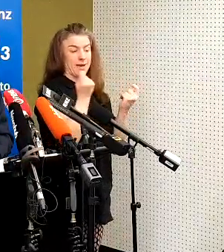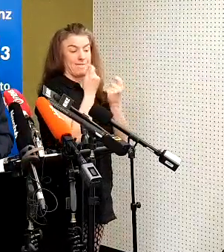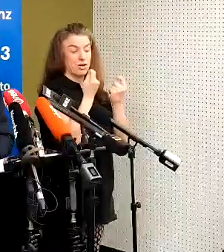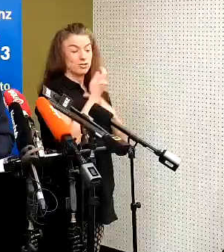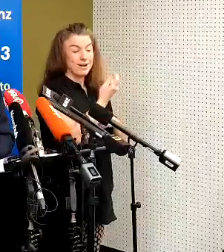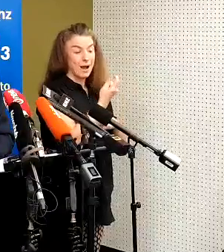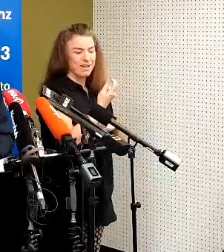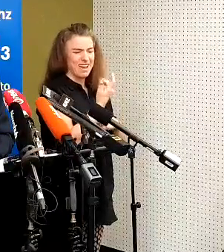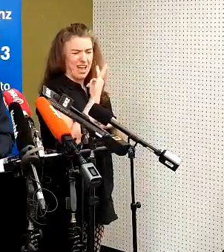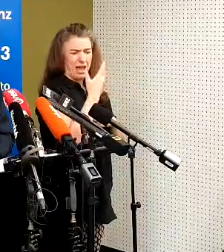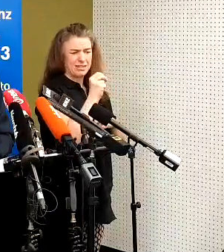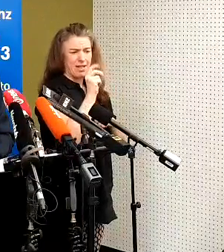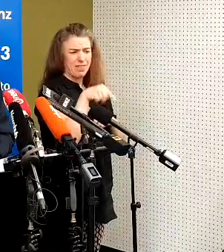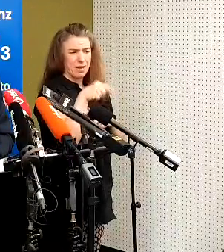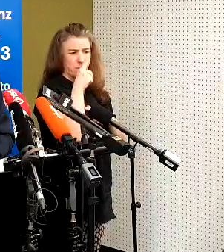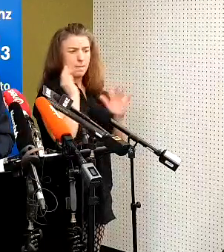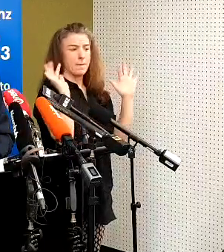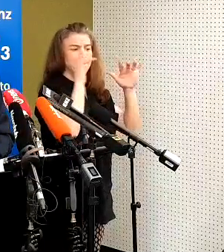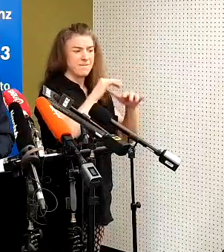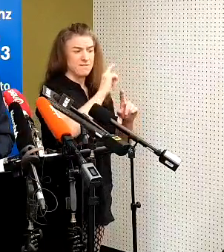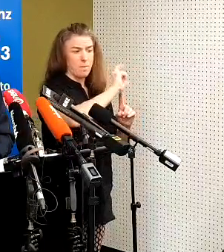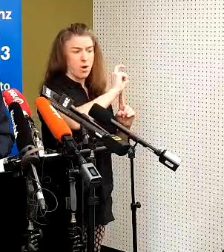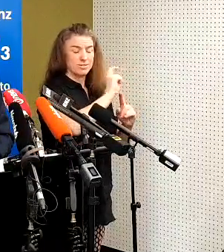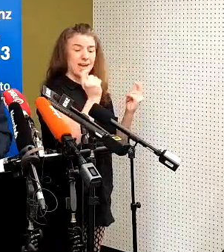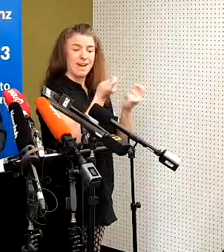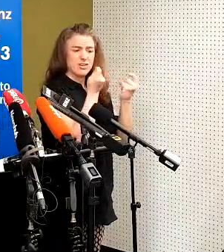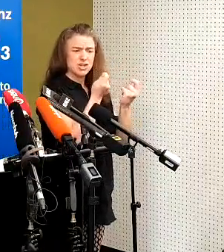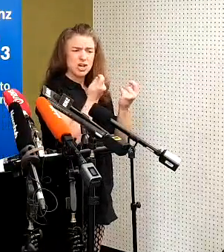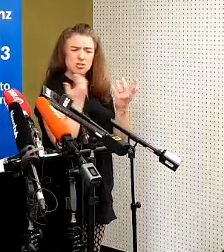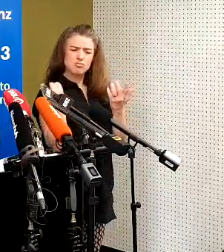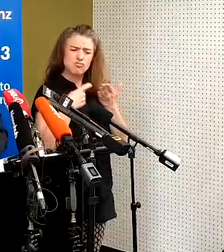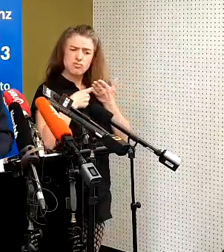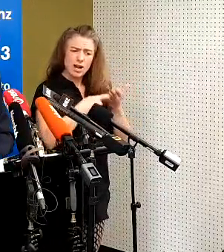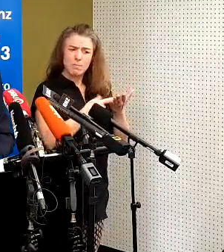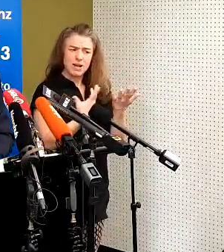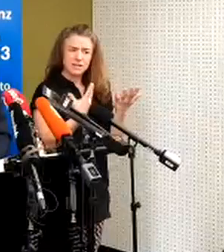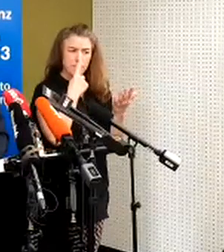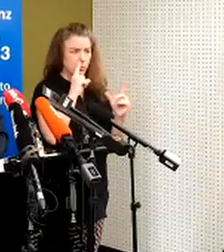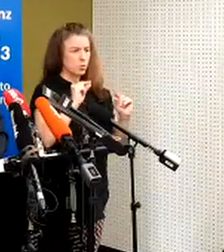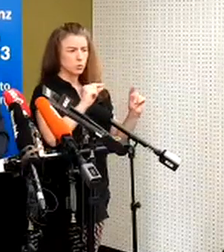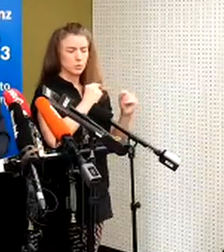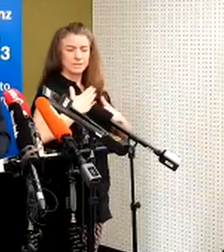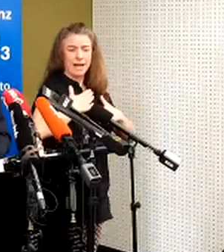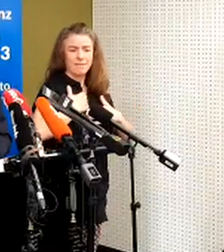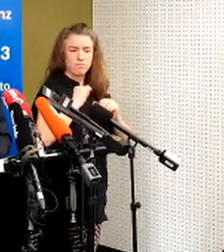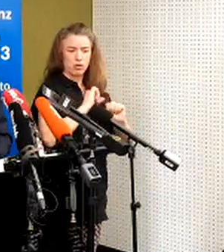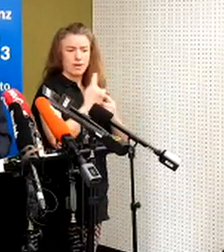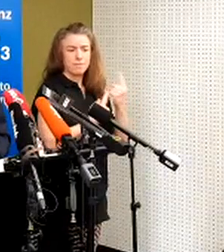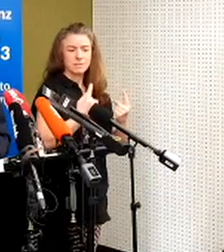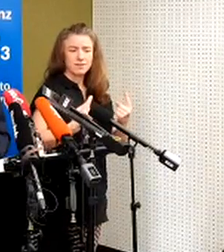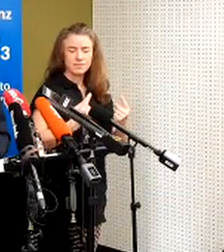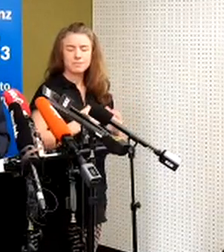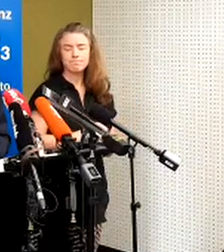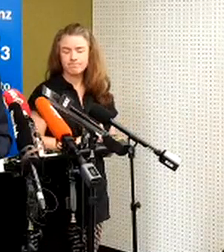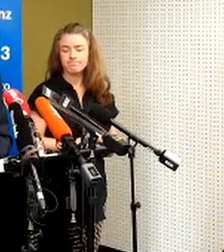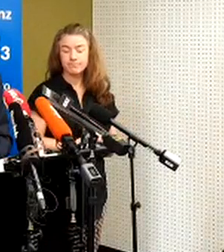I heard this morning there's 80,000 people gathering to attend. What is the ministry's line there? So the first piece of advice